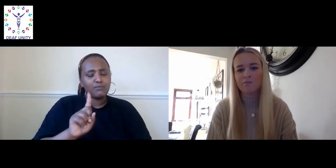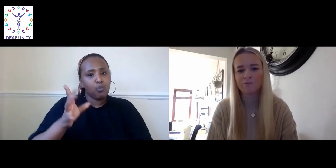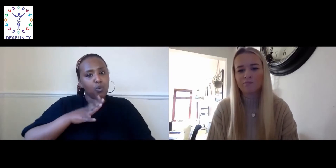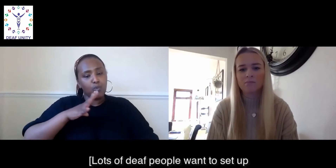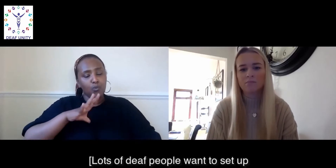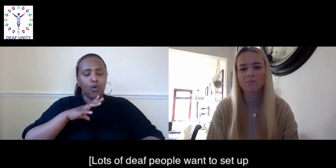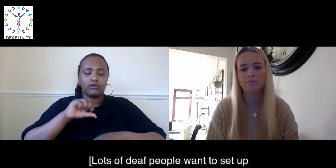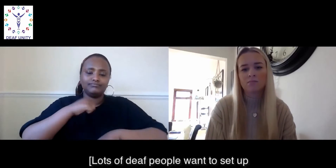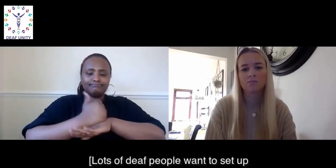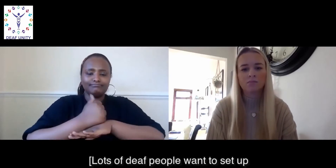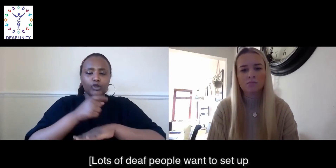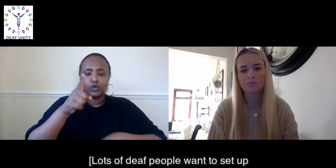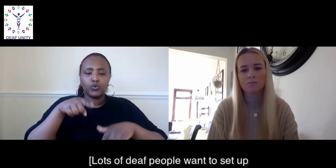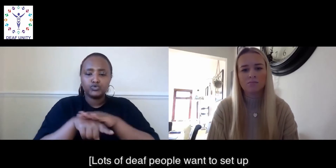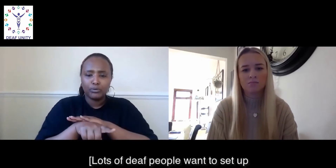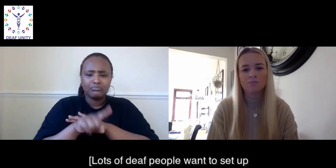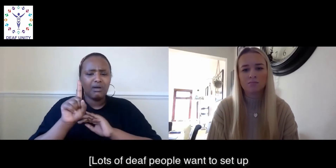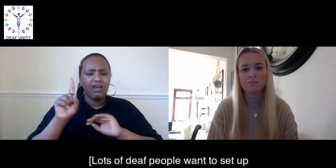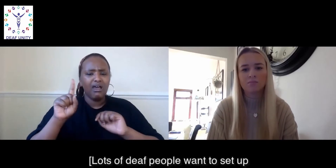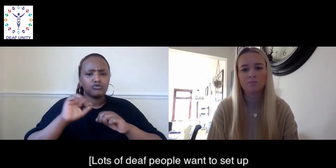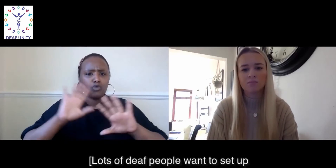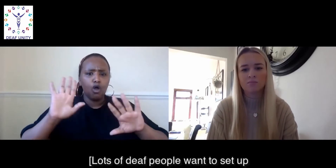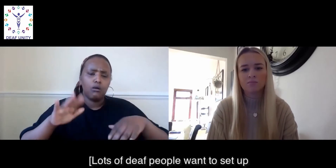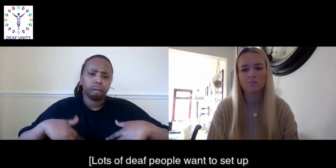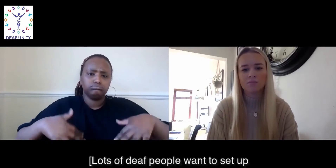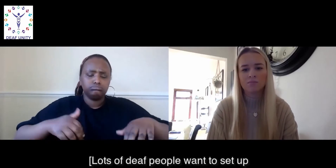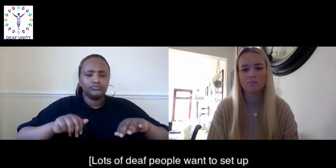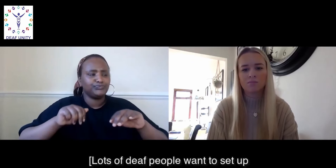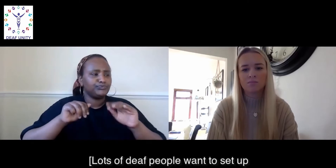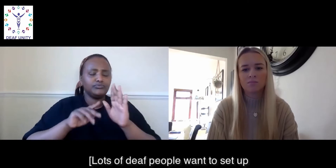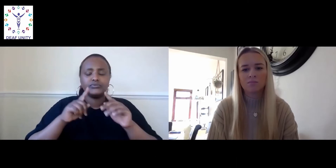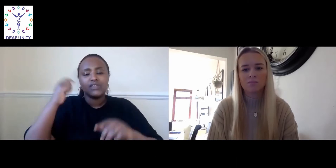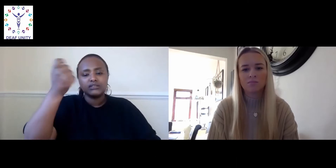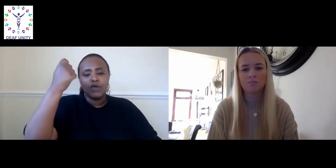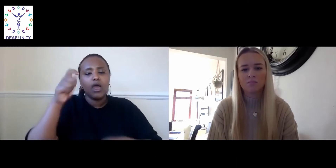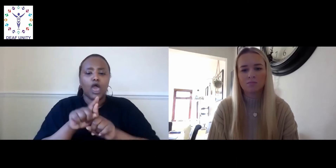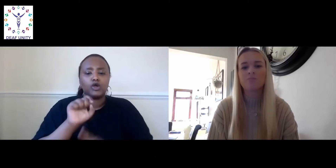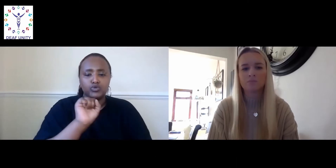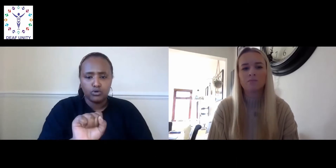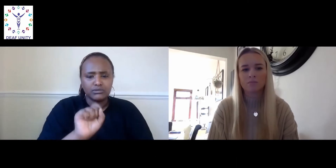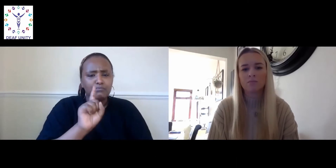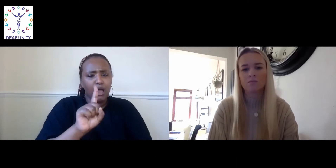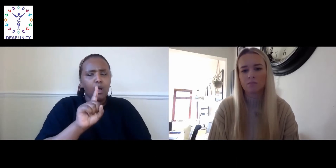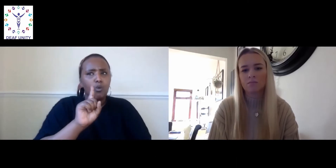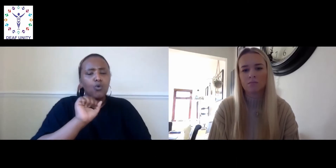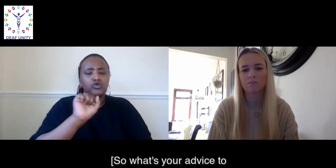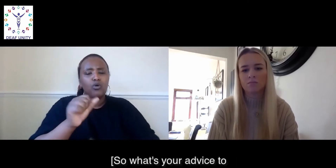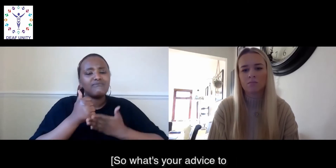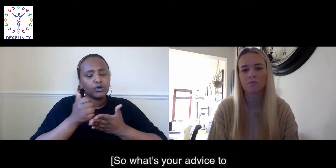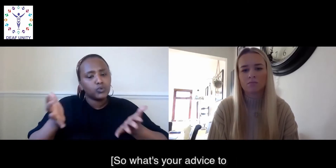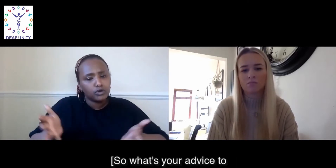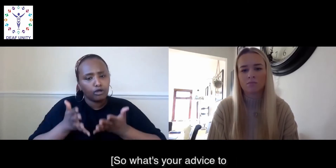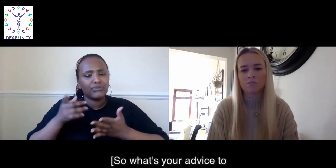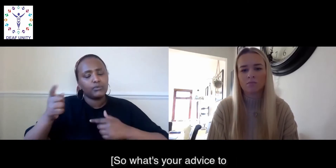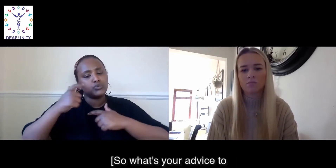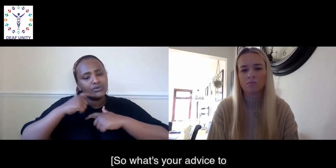Lots of deaf people want to set up a YouTube channel, but they're not as successful as you. So